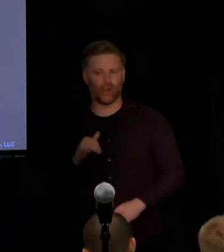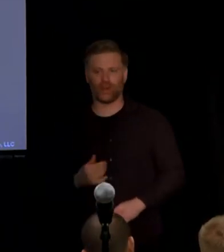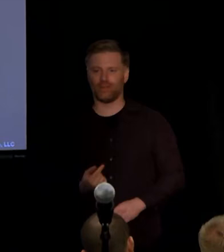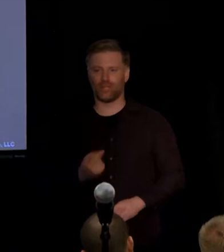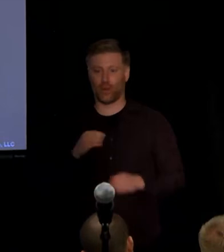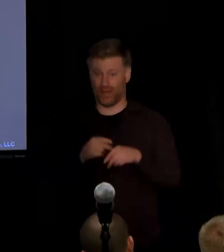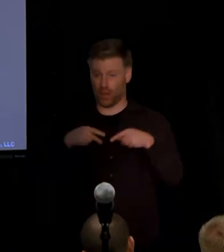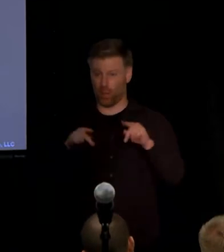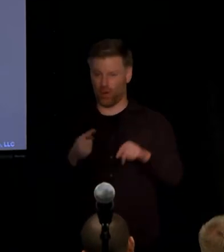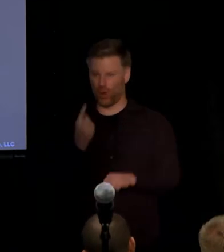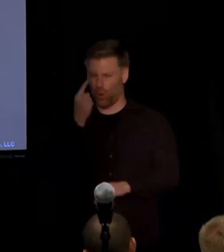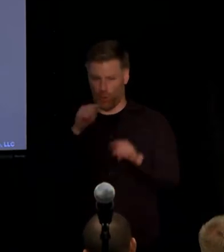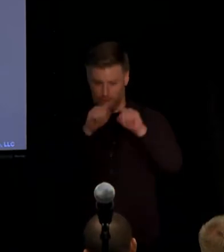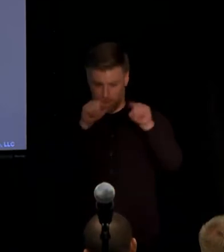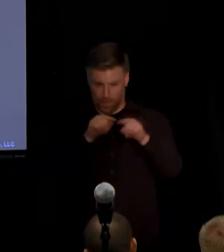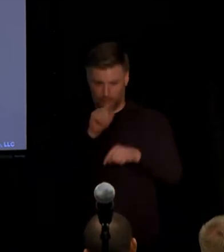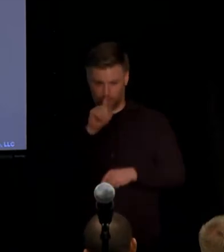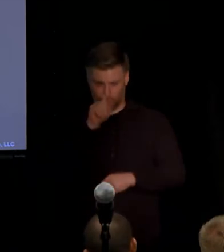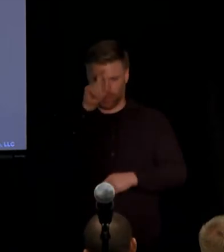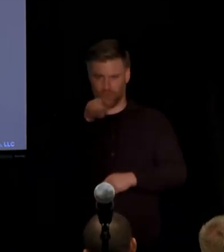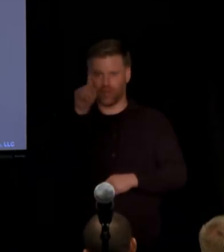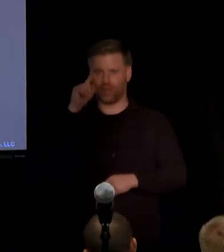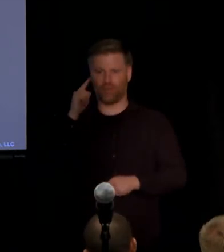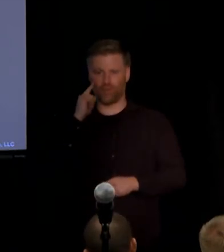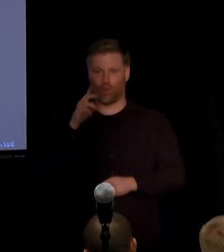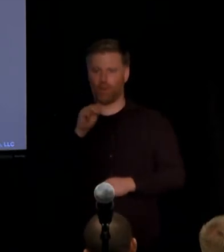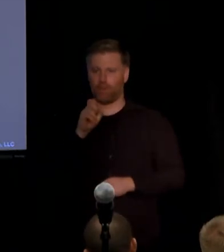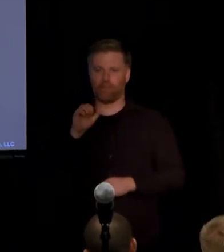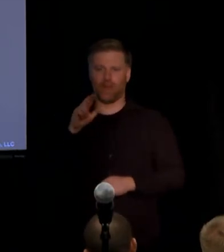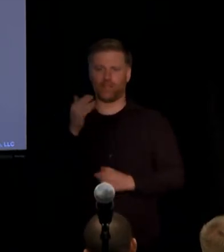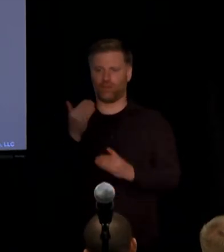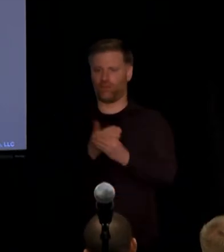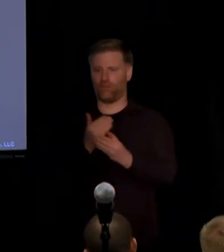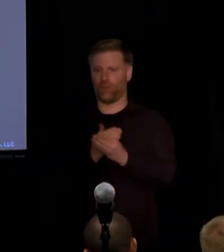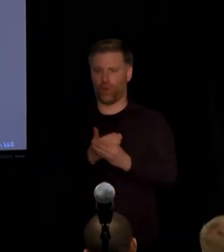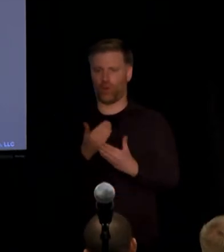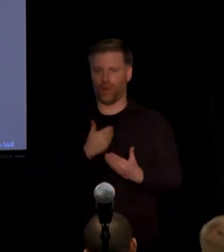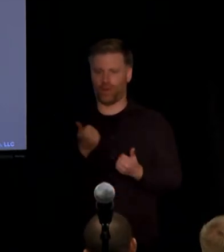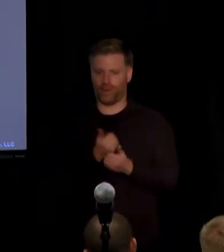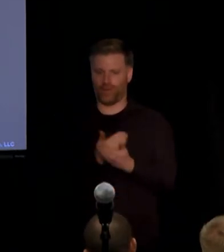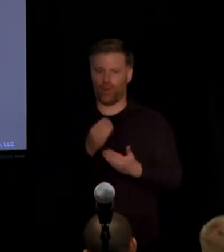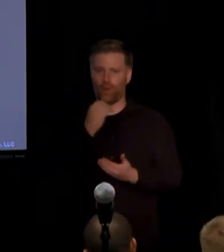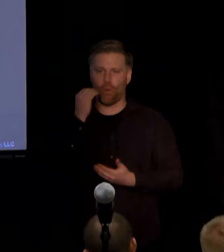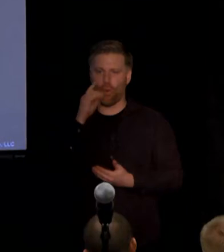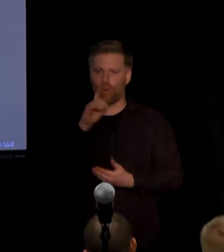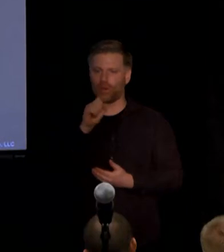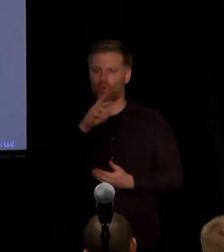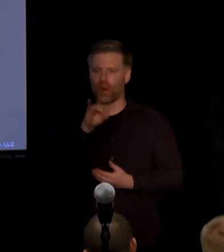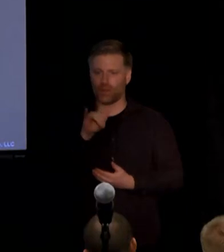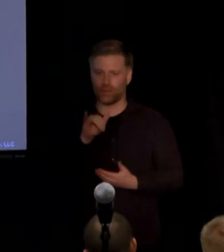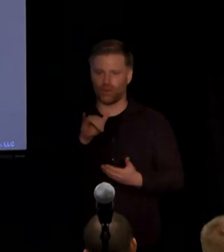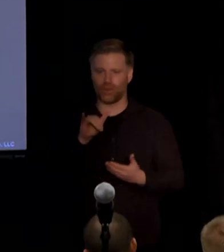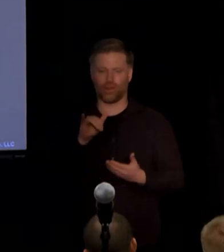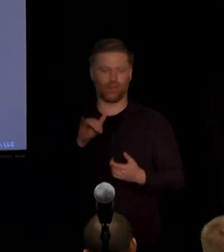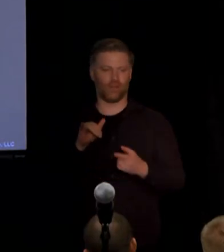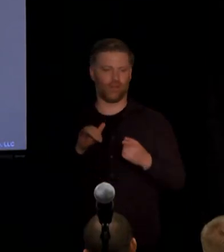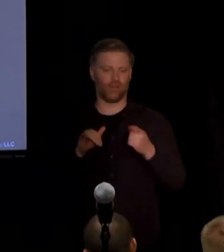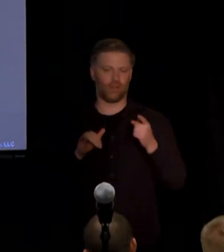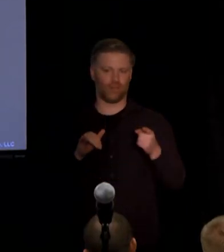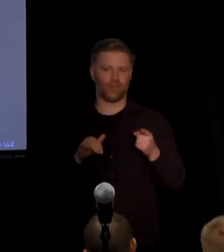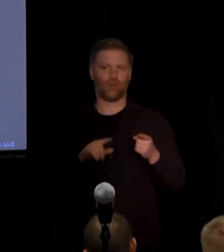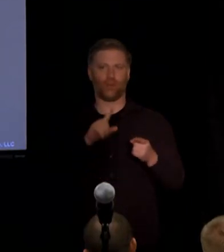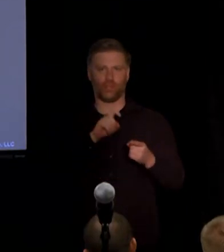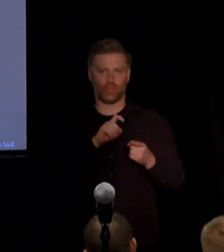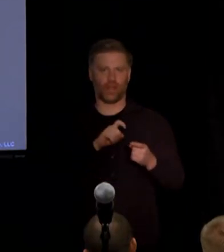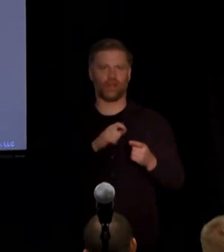the permissions for that folder, for the master folder that had all those home directories, that was checked and shouldn't have been and restricted